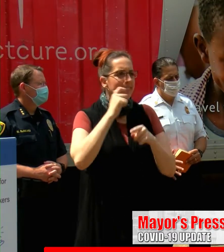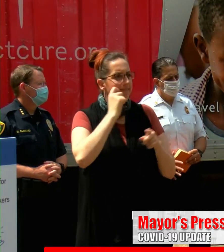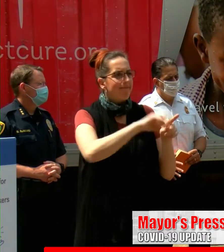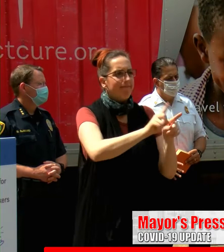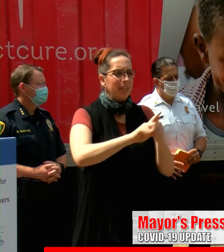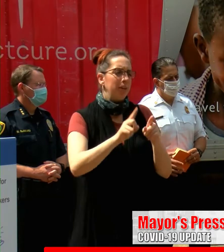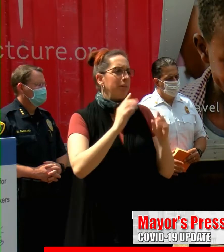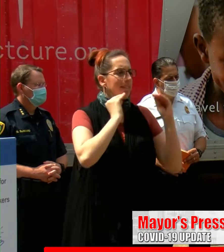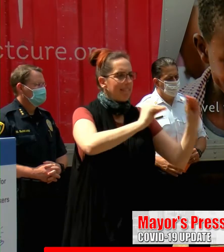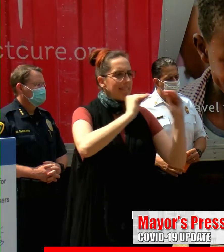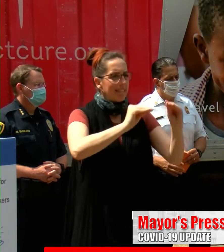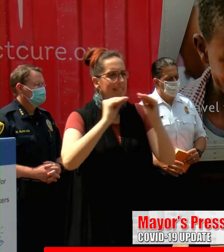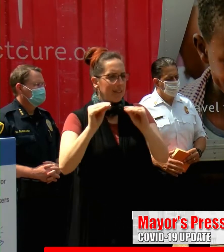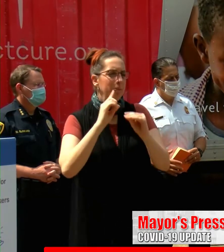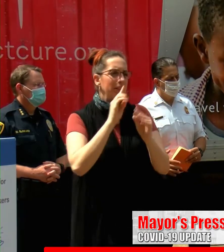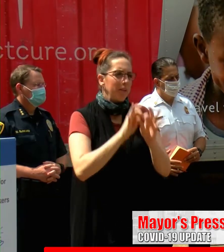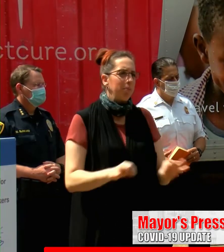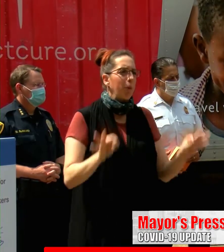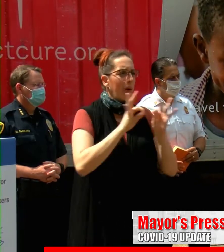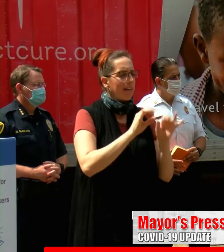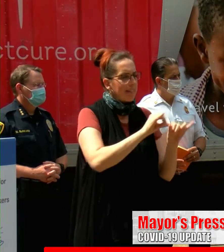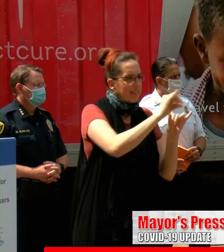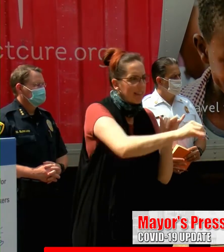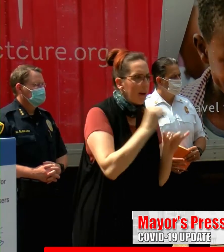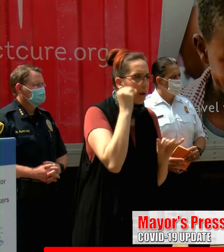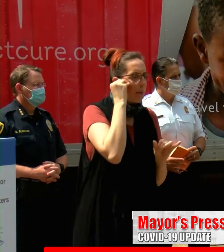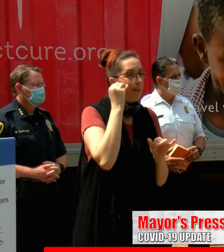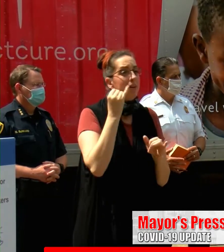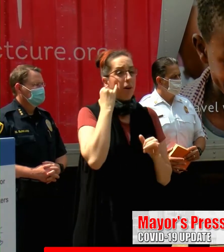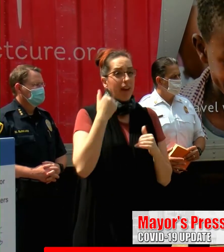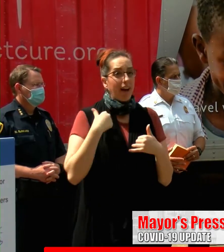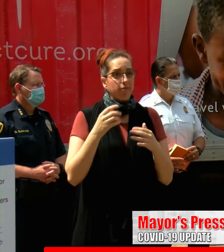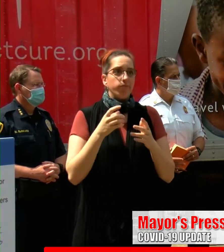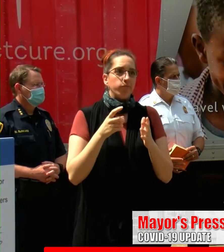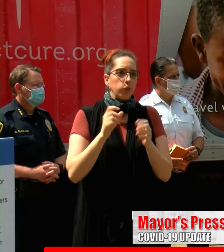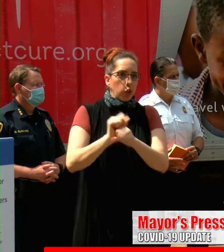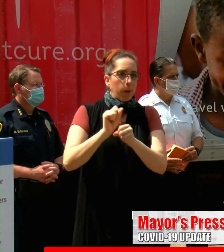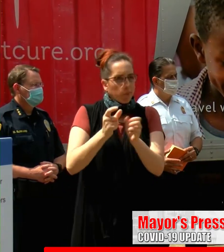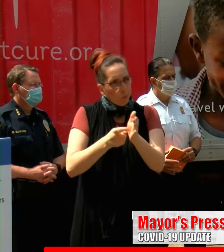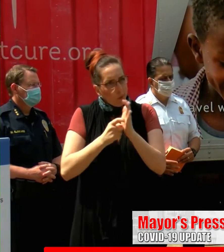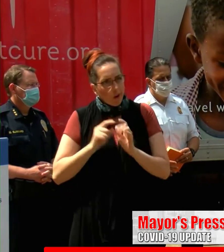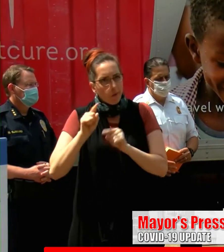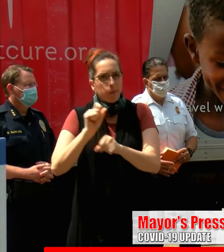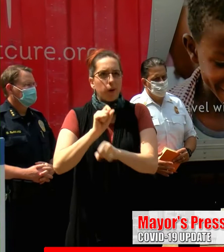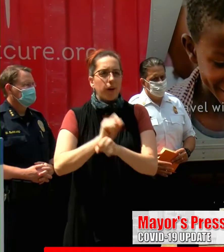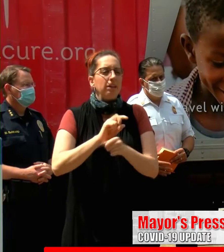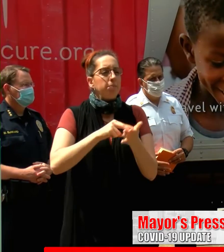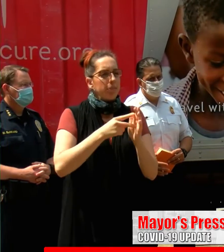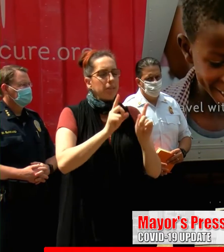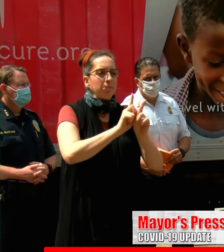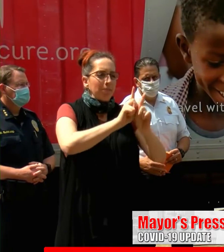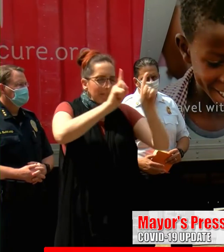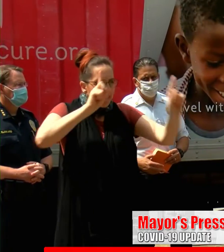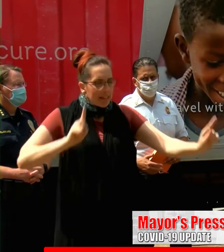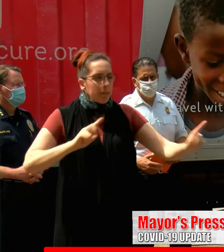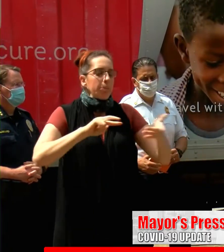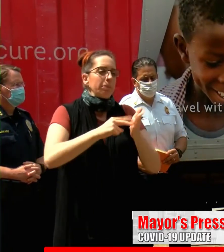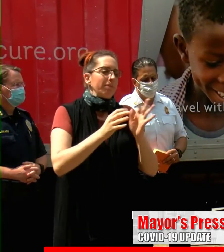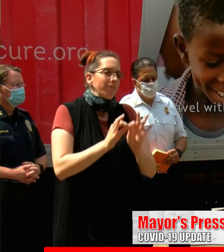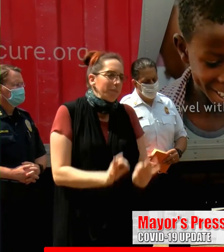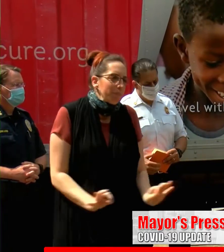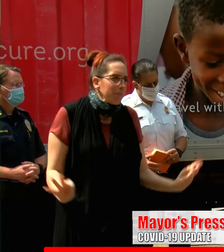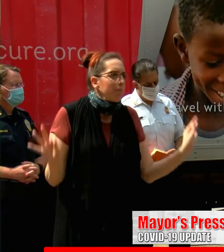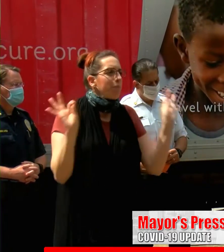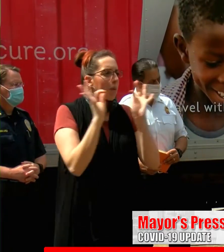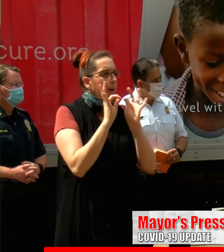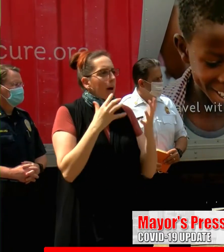very important to continue to stay at home. If you're not working with essential employees, social distancing becomes so critically important.